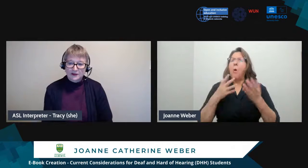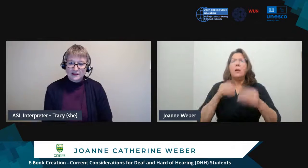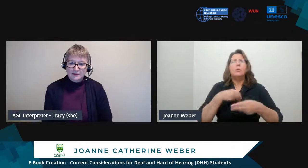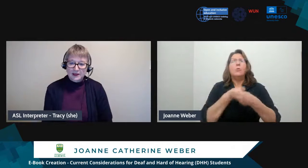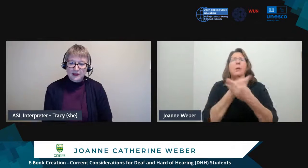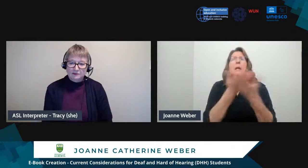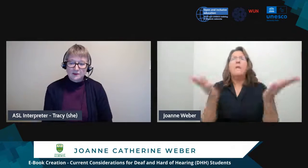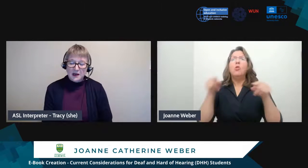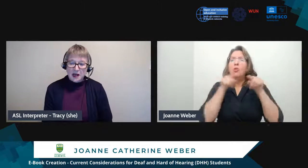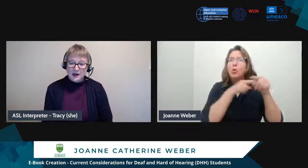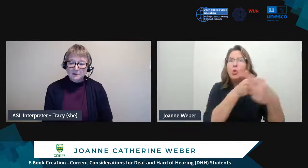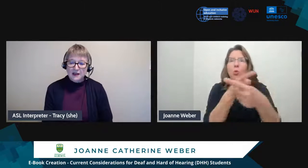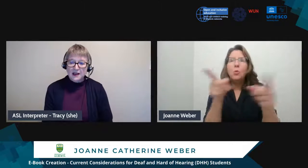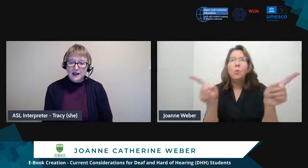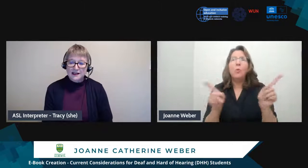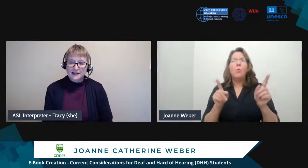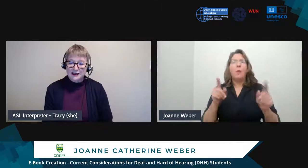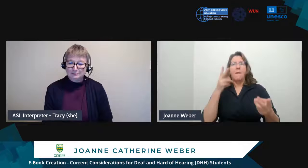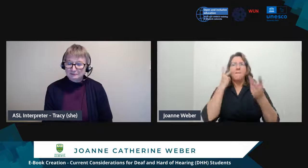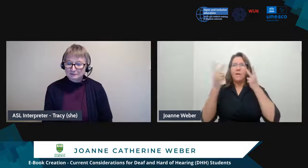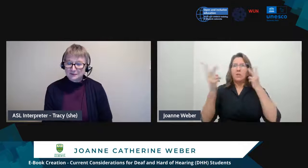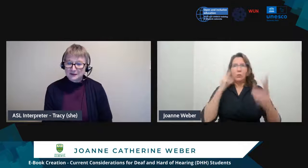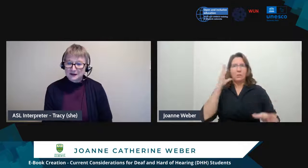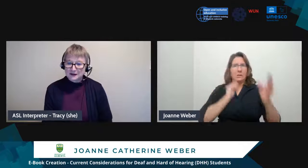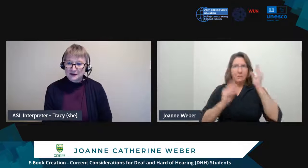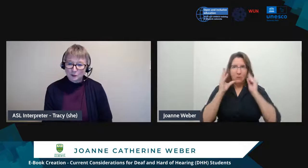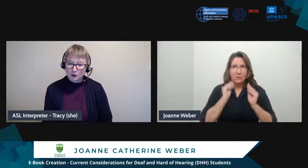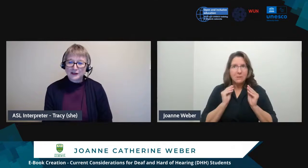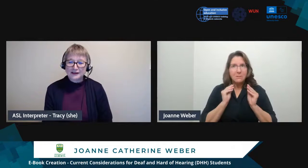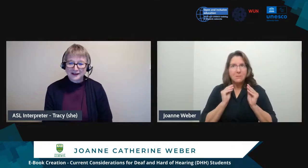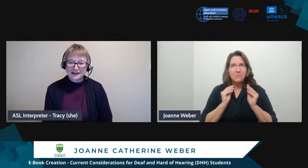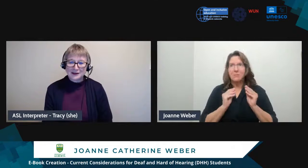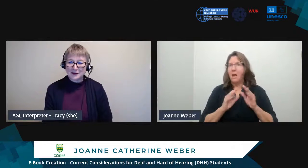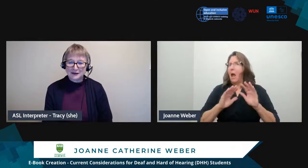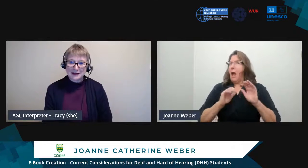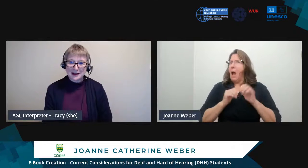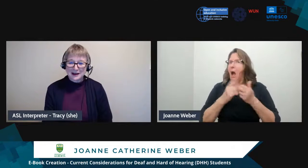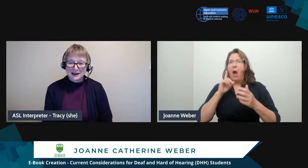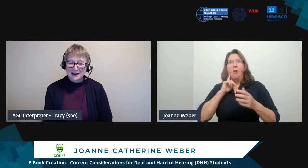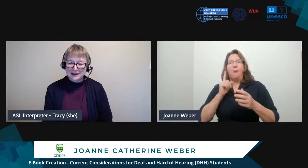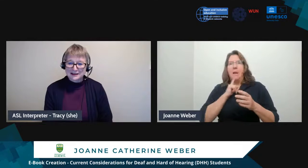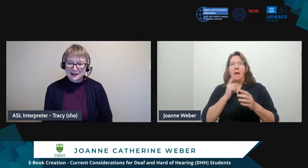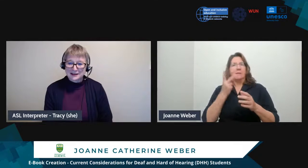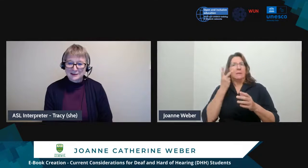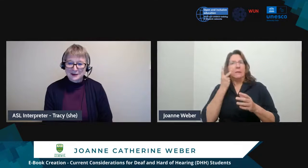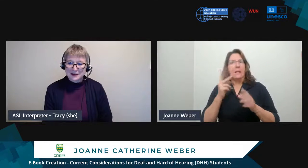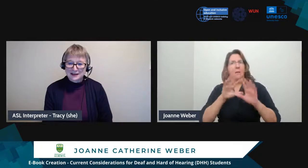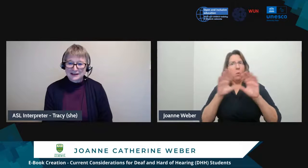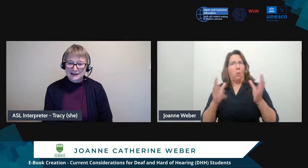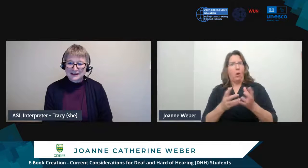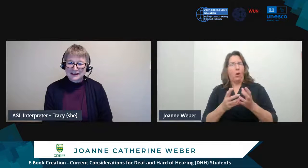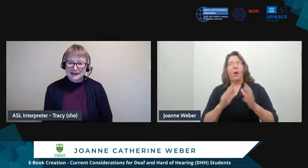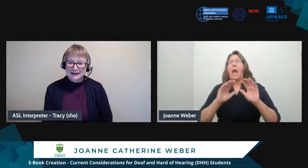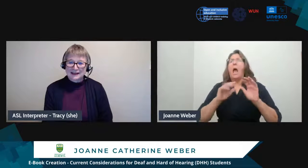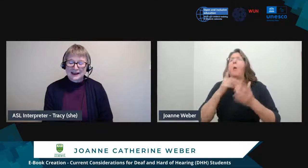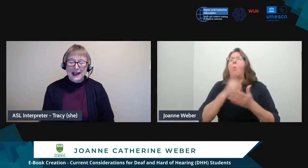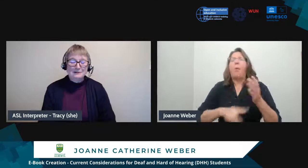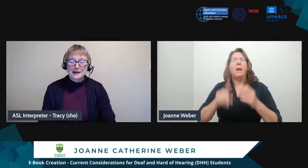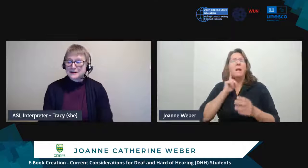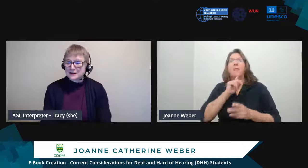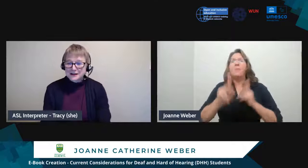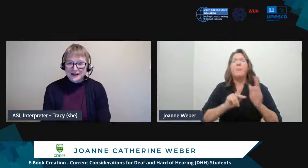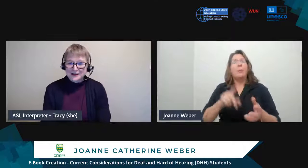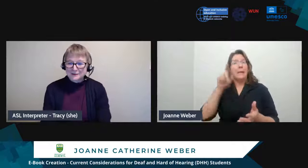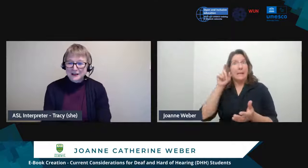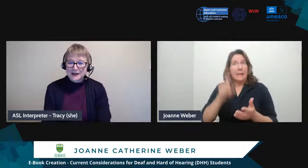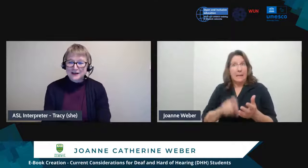These are part of the team that have been behind me and supporting this whole experience.